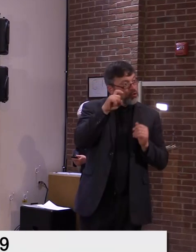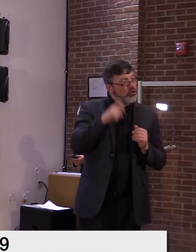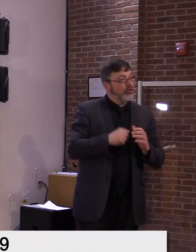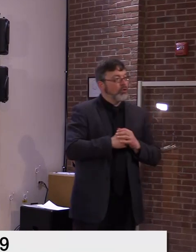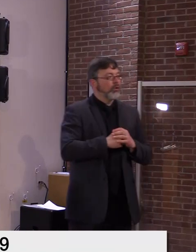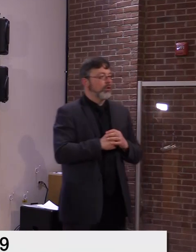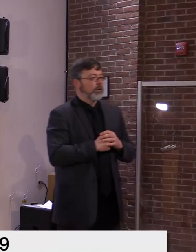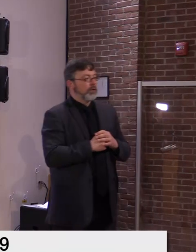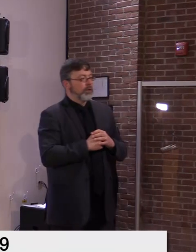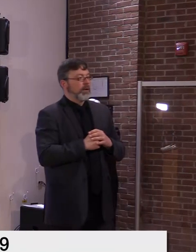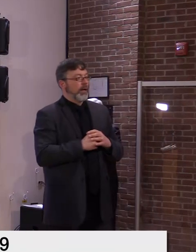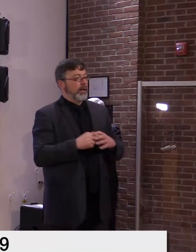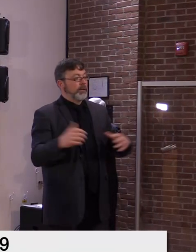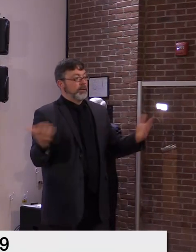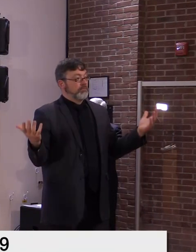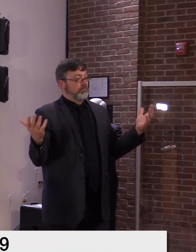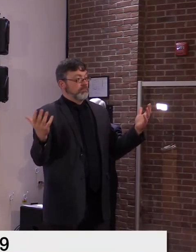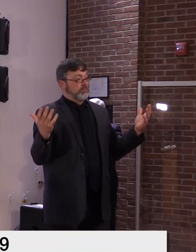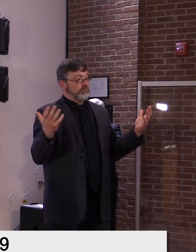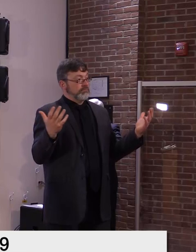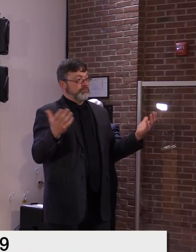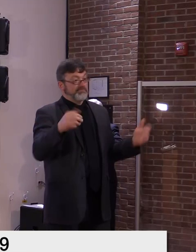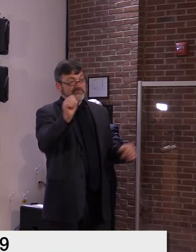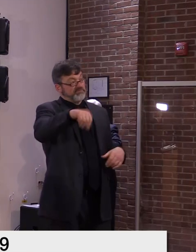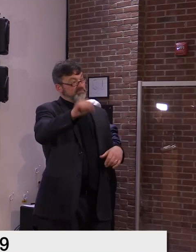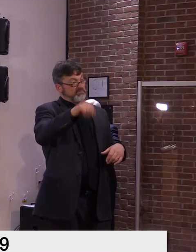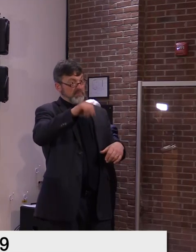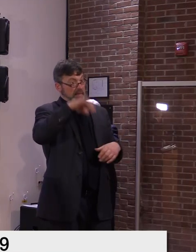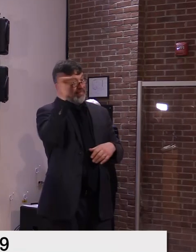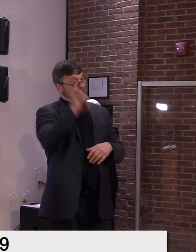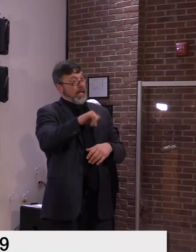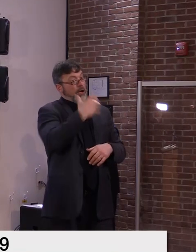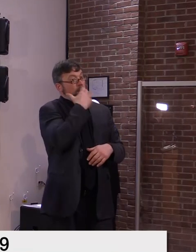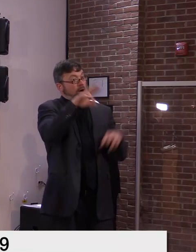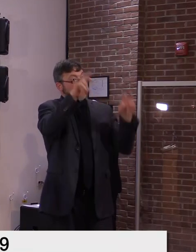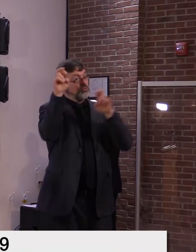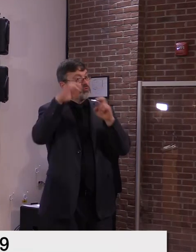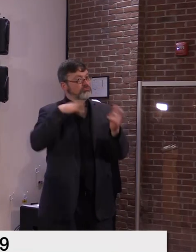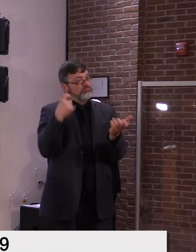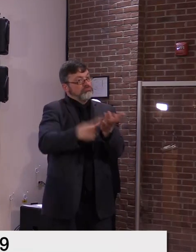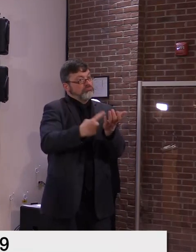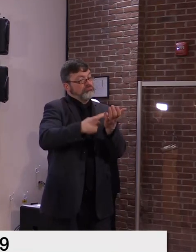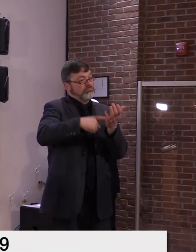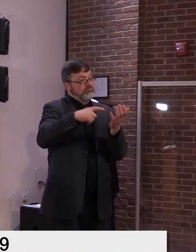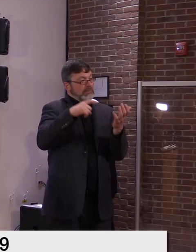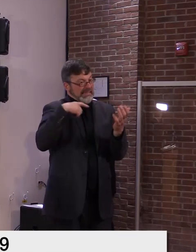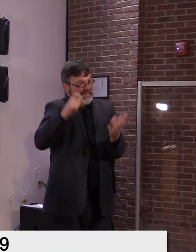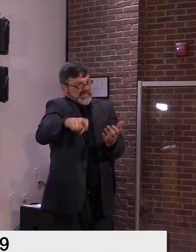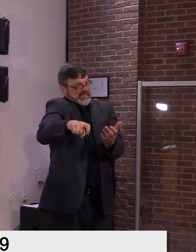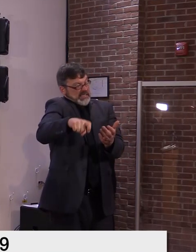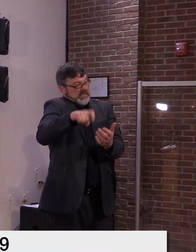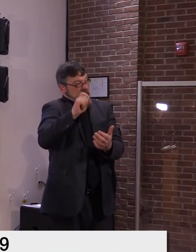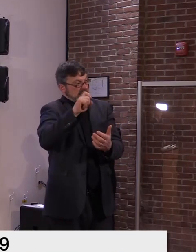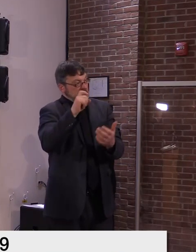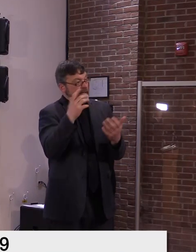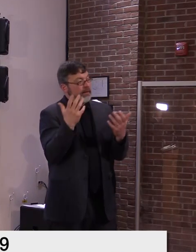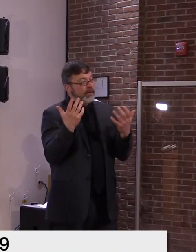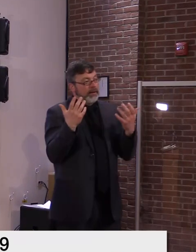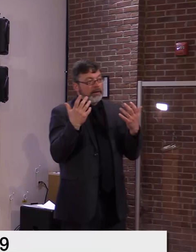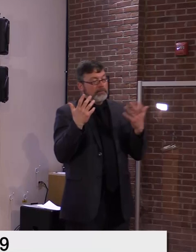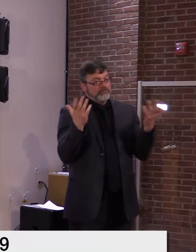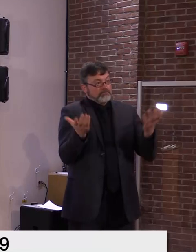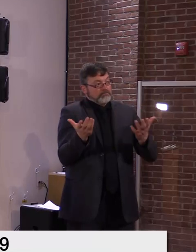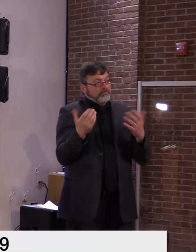under the emergency order of the federal acceptance of these